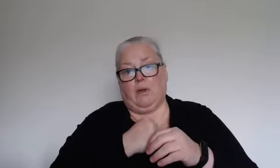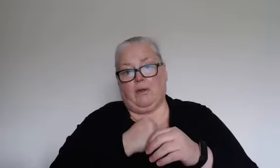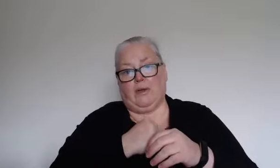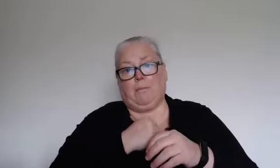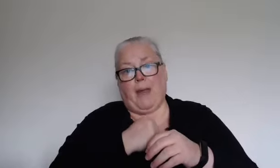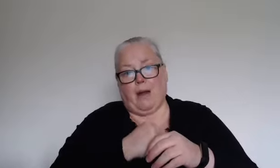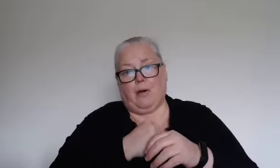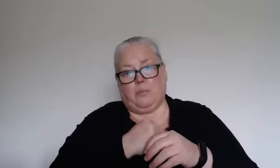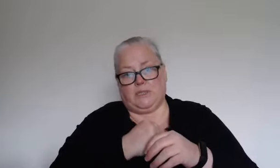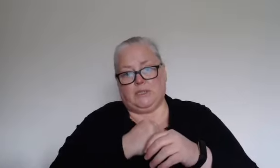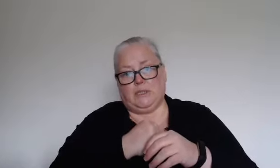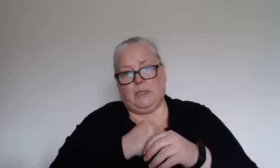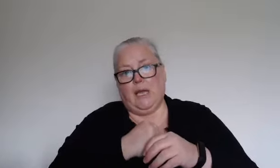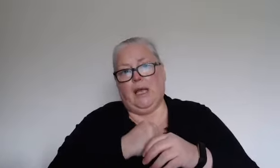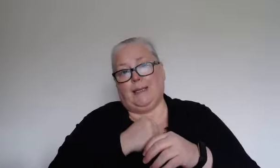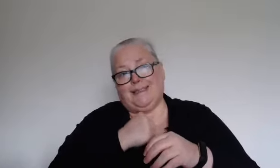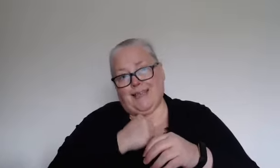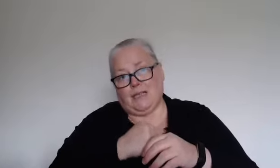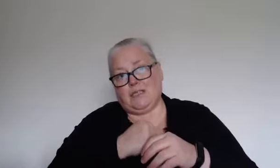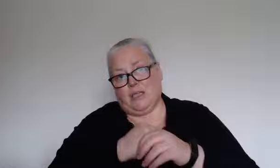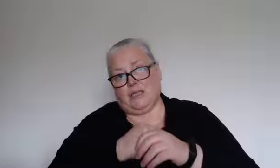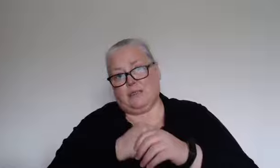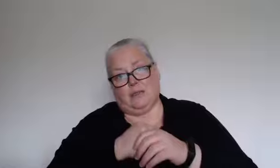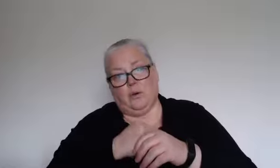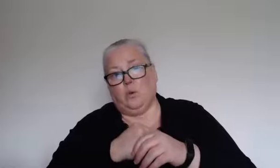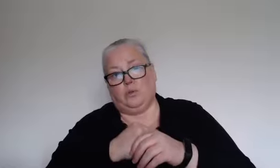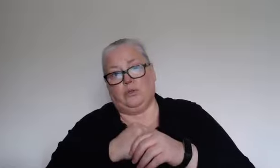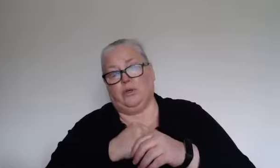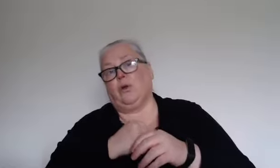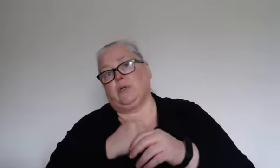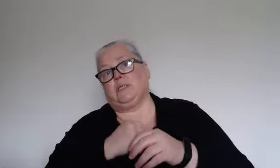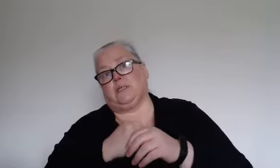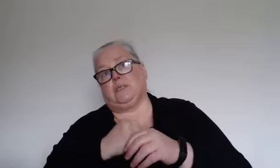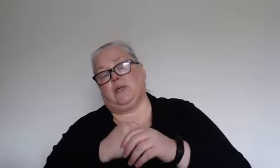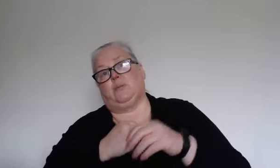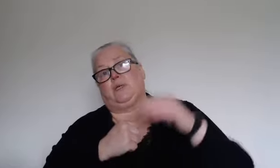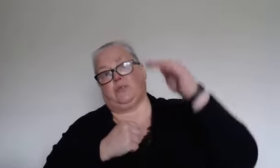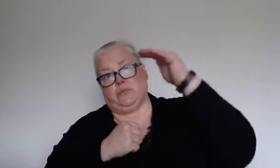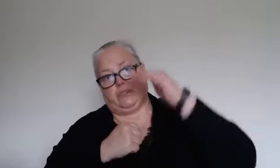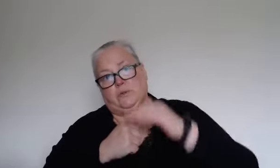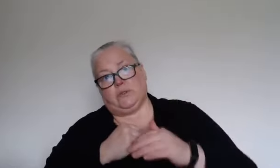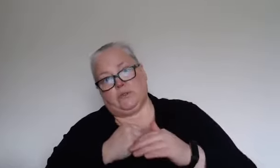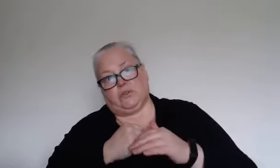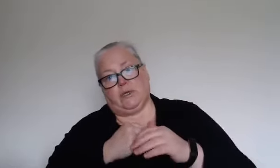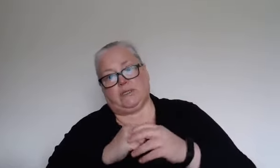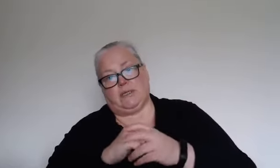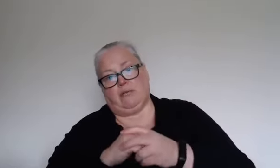and empowerment. And in that sense alone, you're going to start helping to reduce your stress down for